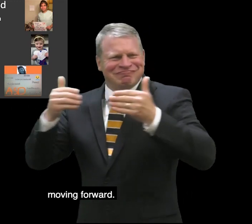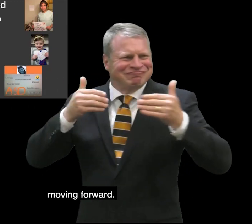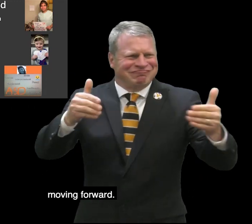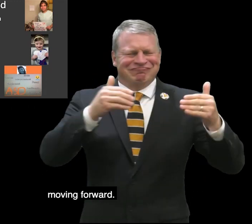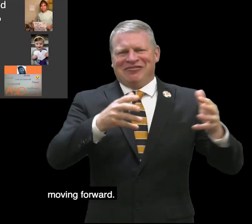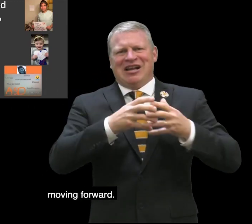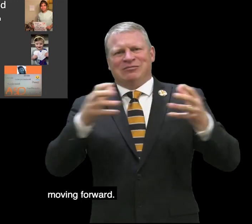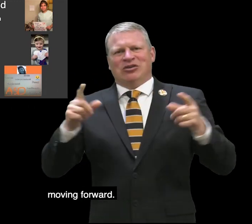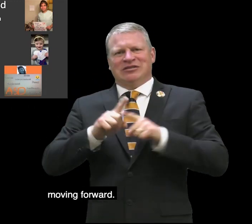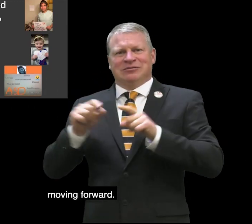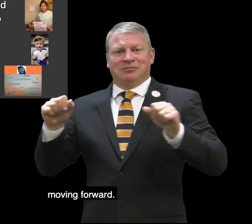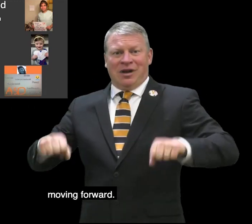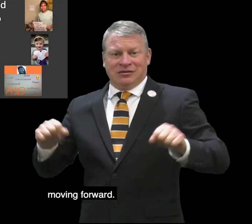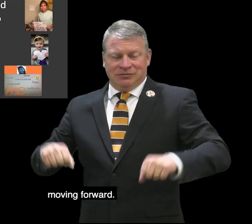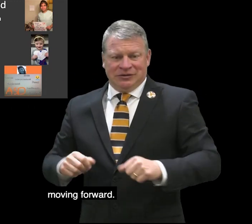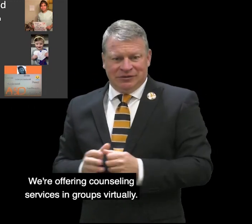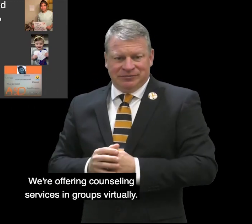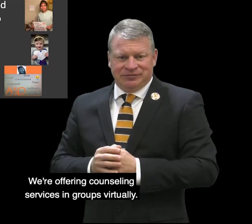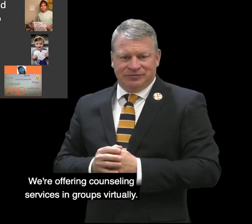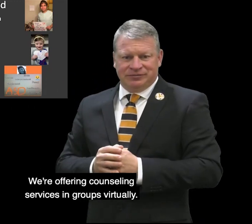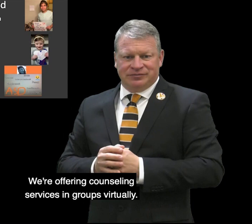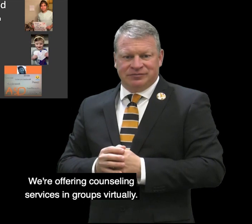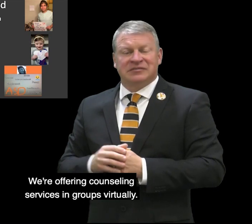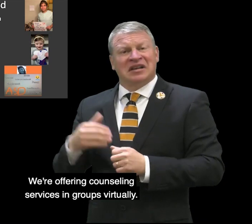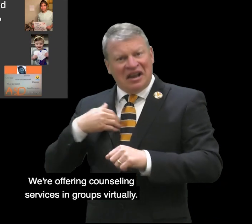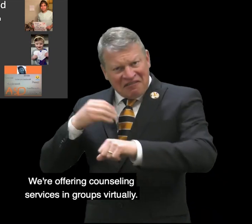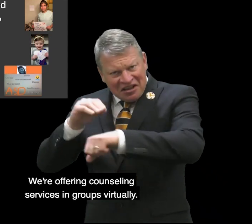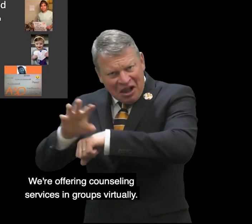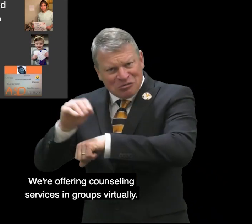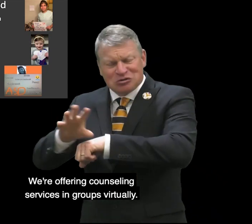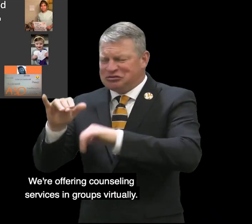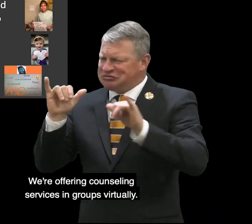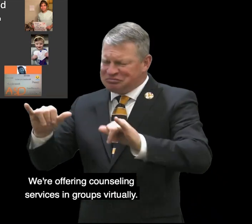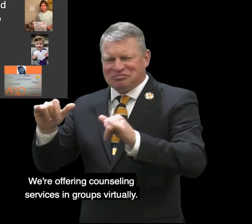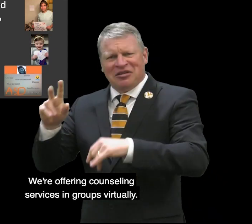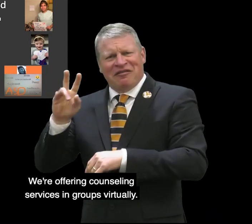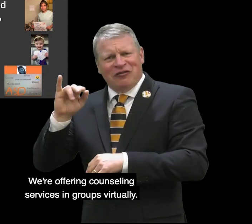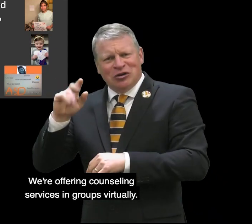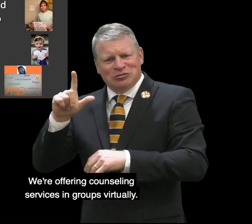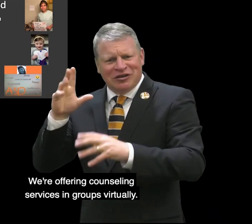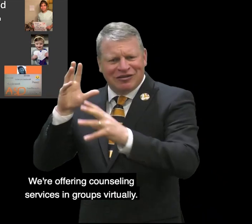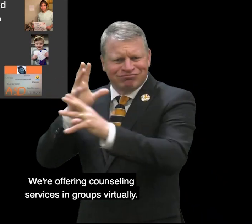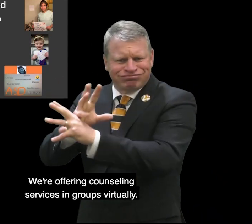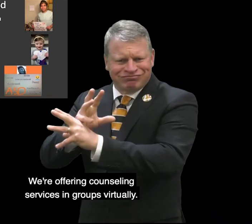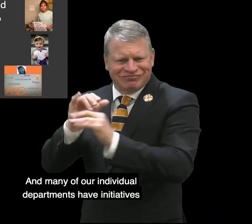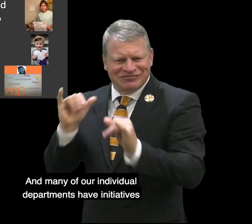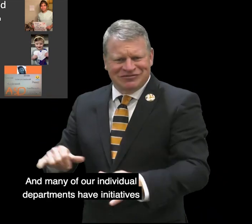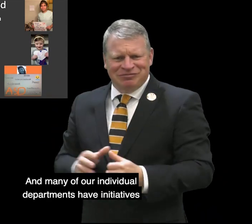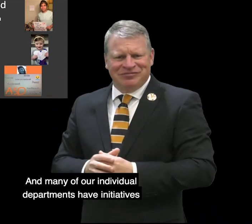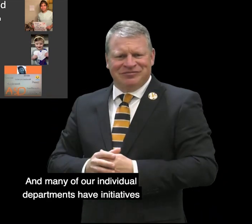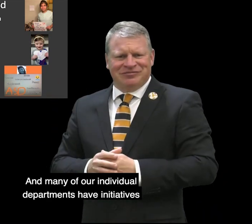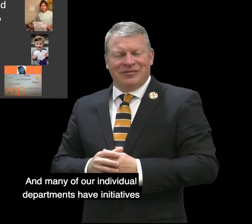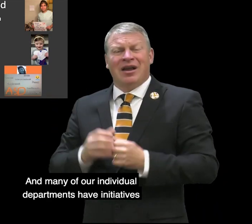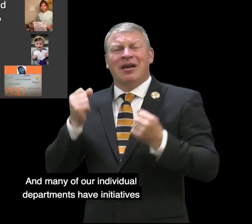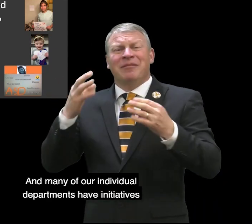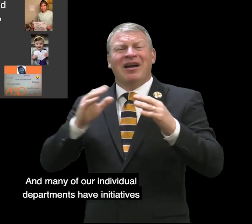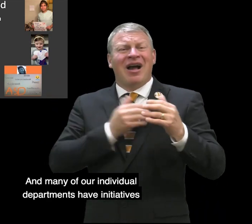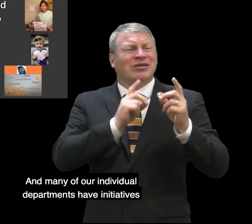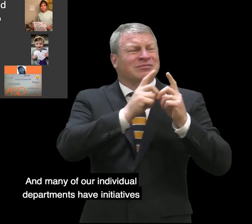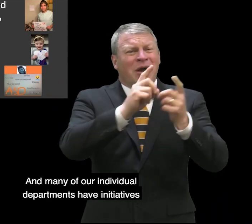many school-wide projects that have been moving forward. We're offering counseling services in groups virtually. And